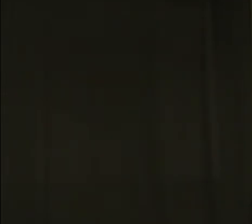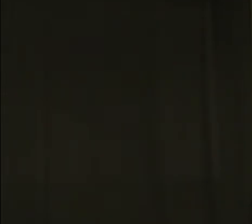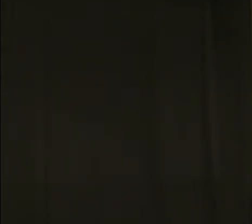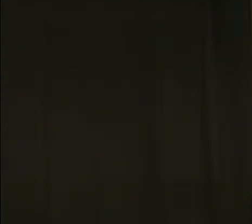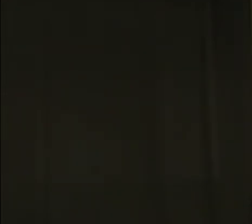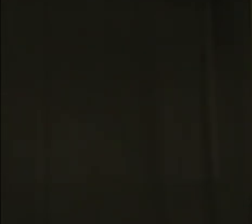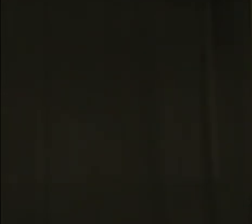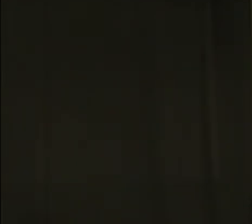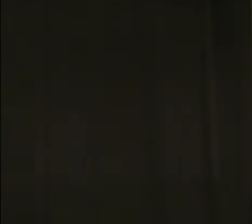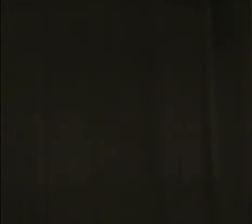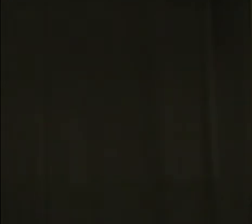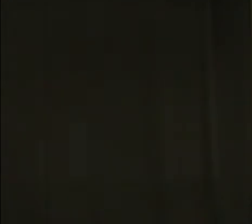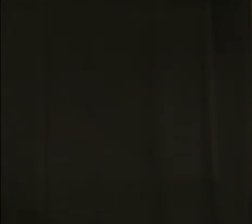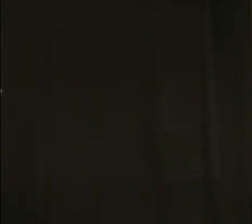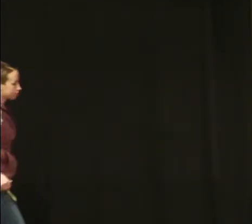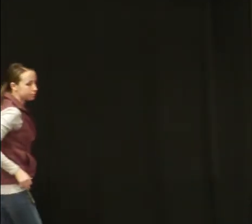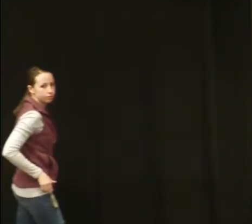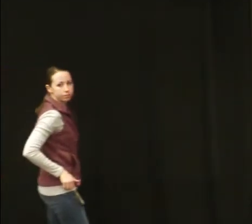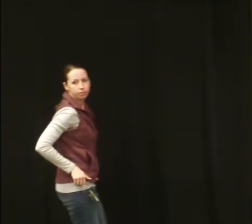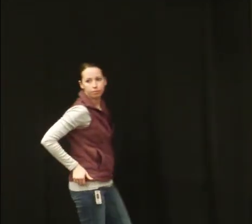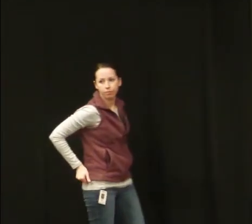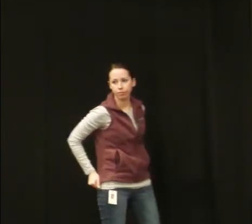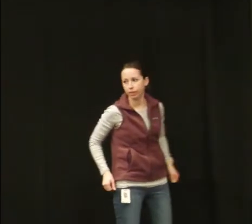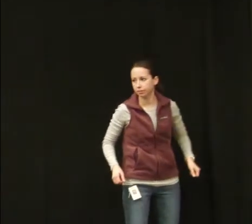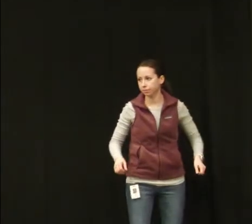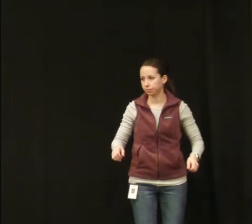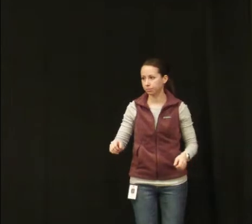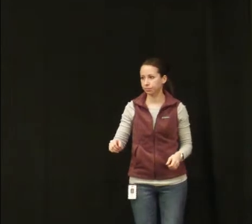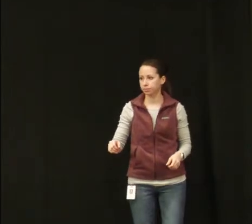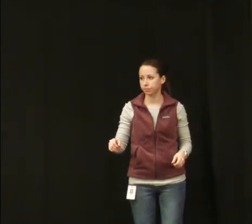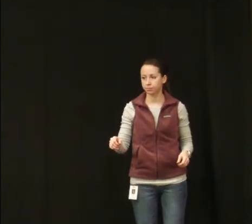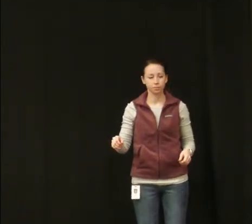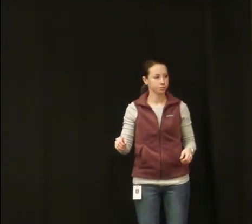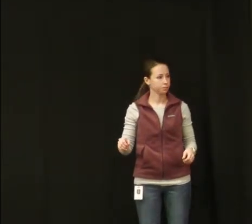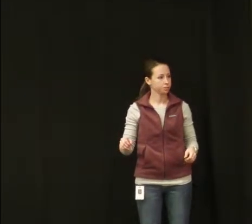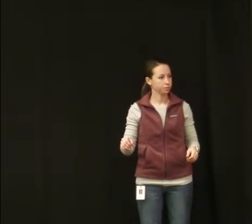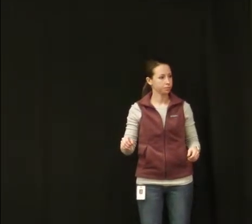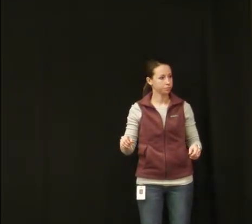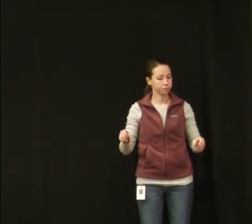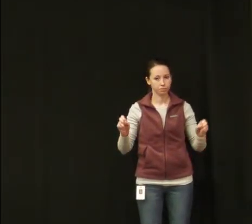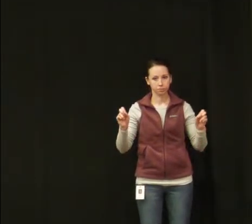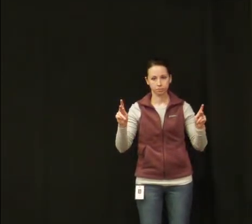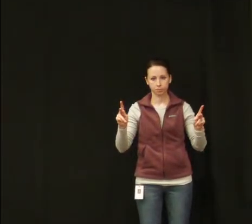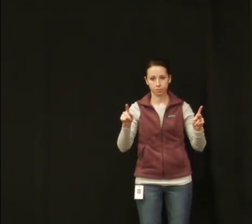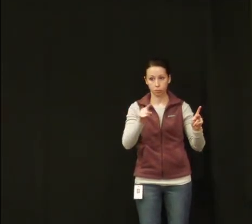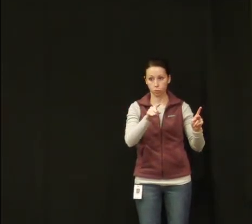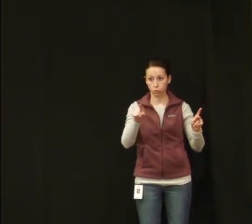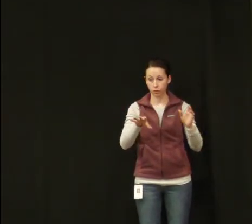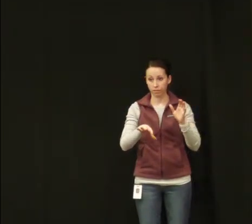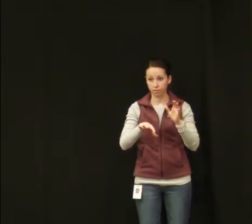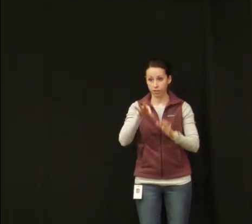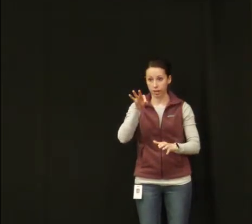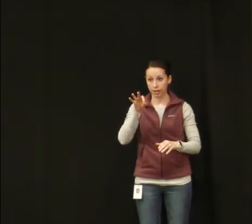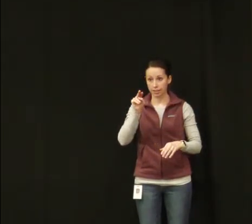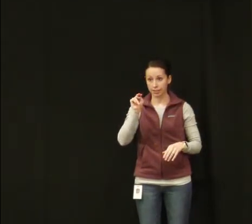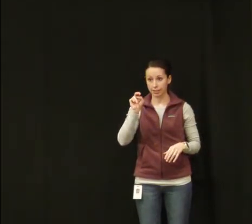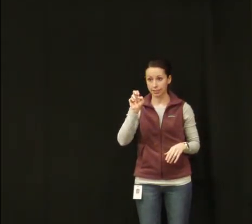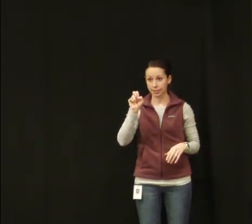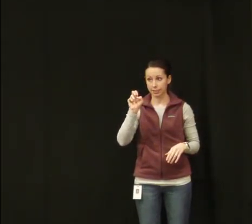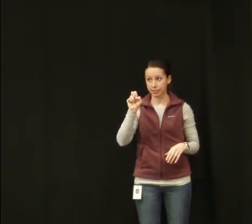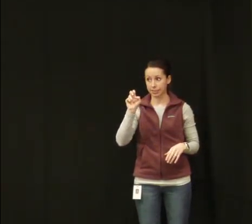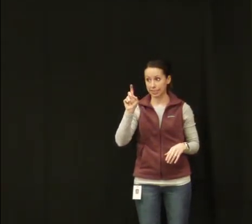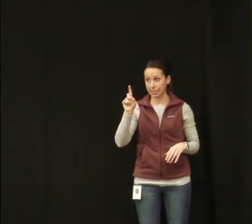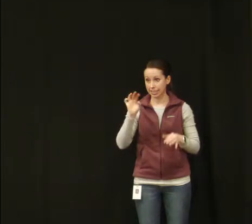All right, so did you all find any need statements for Jimmy in his IEP? What are some